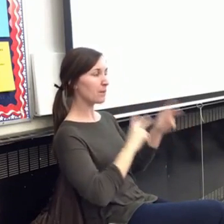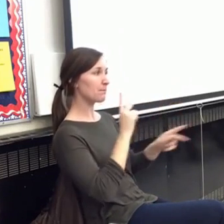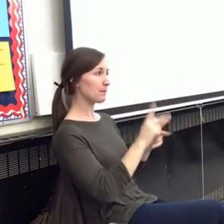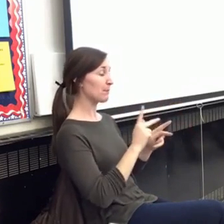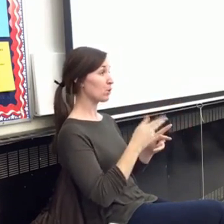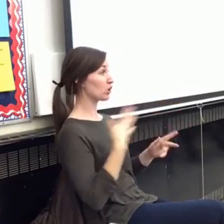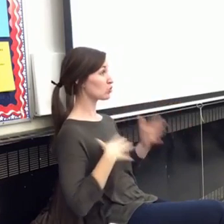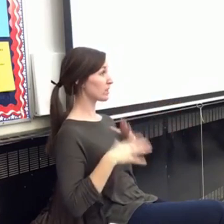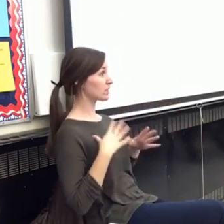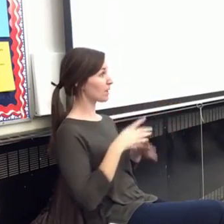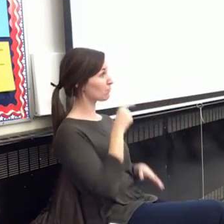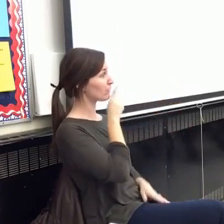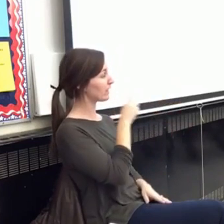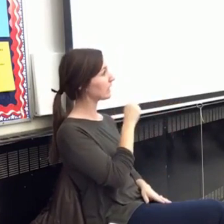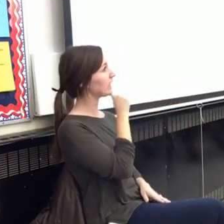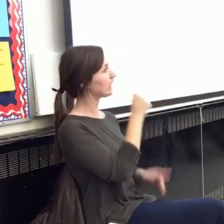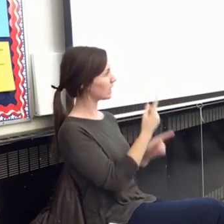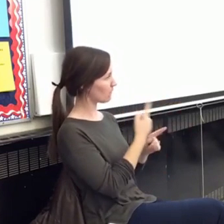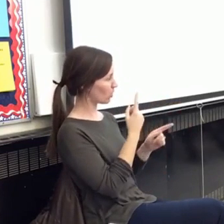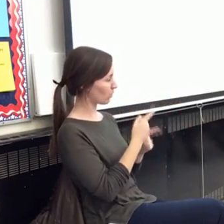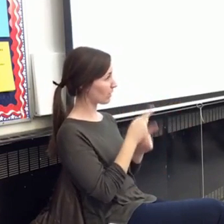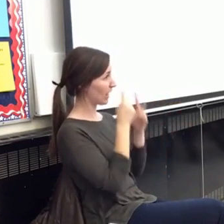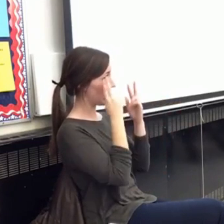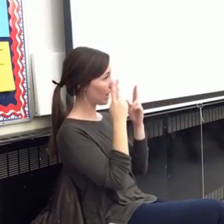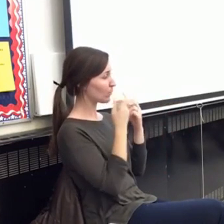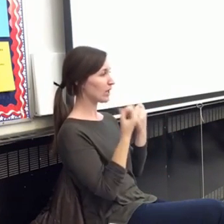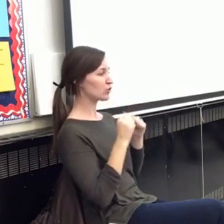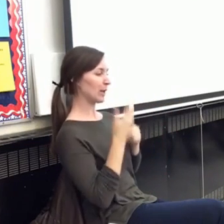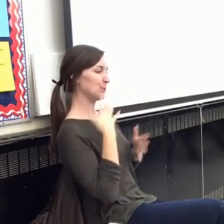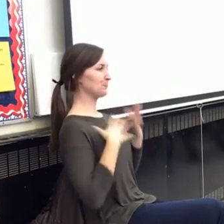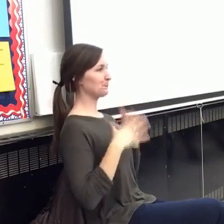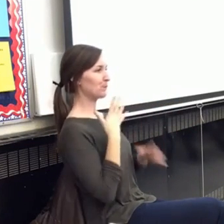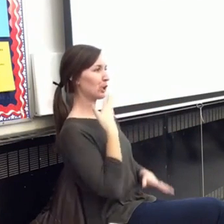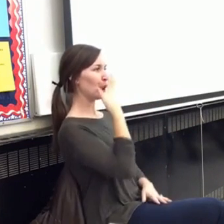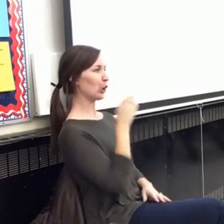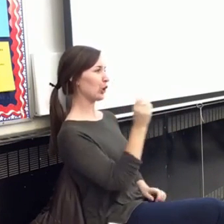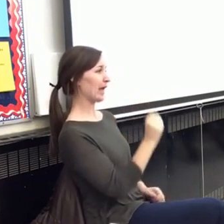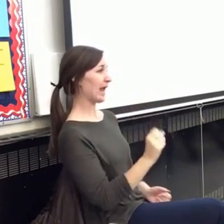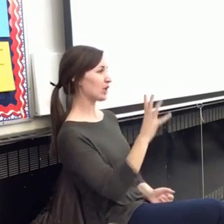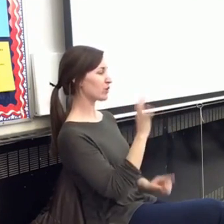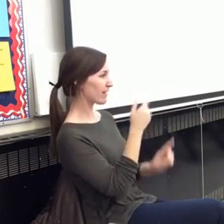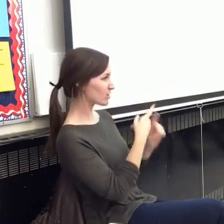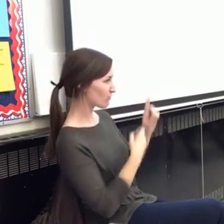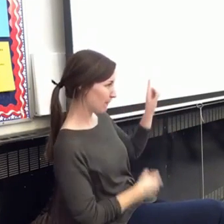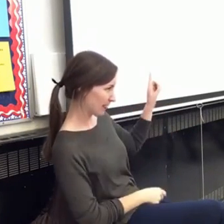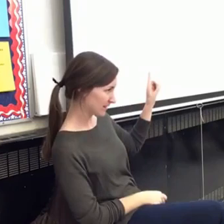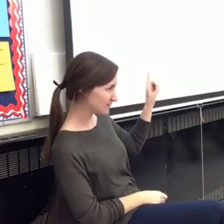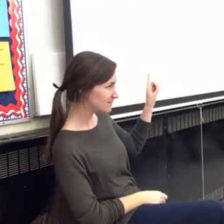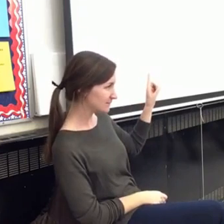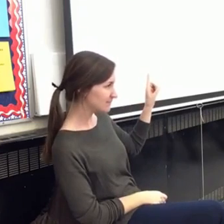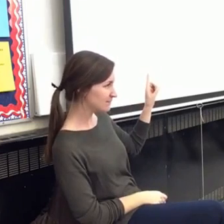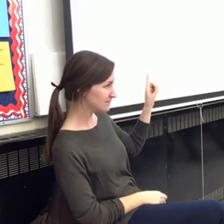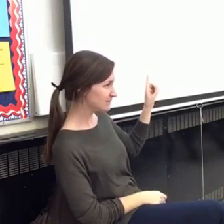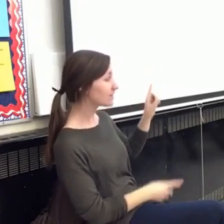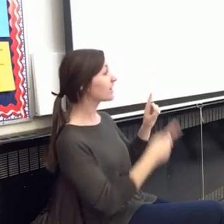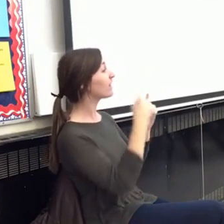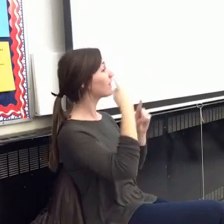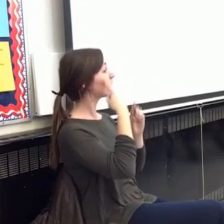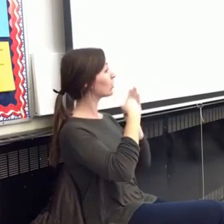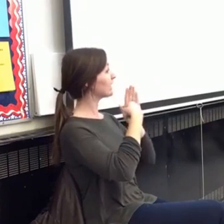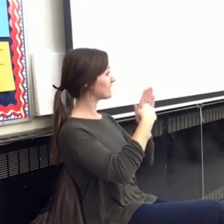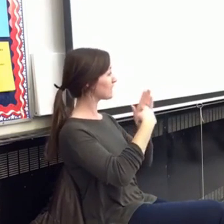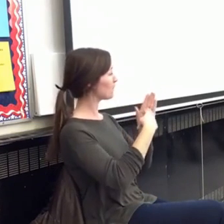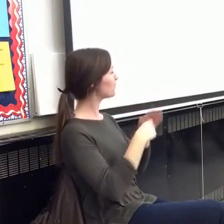inappropriately at Halloween, trying to be Asian, right? That comes from these stereotype things. For